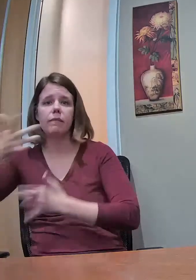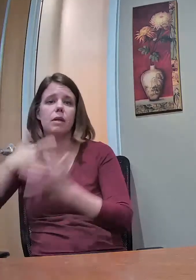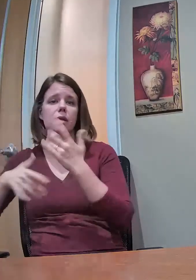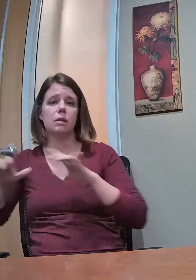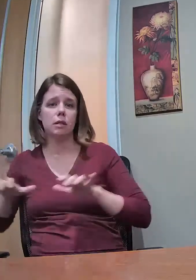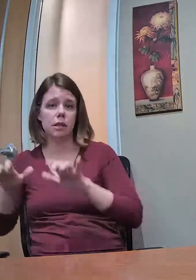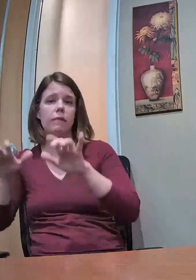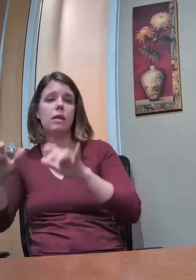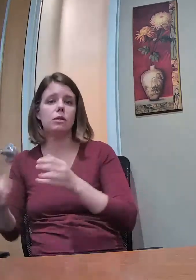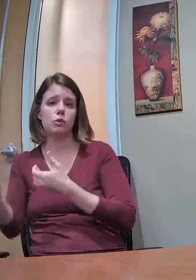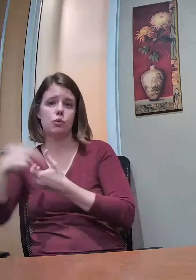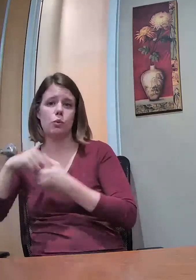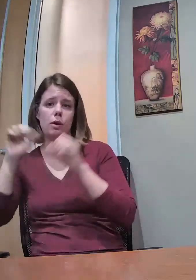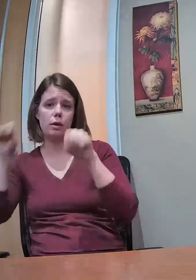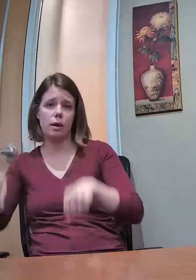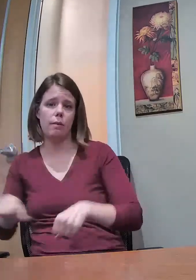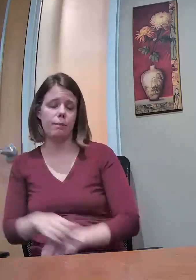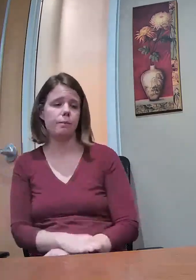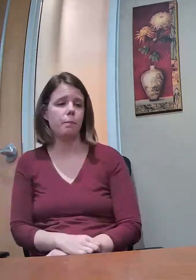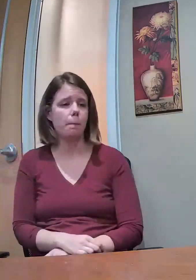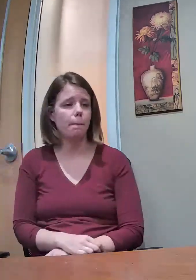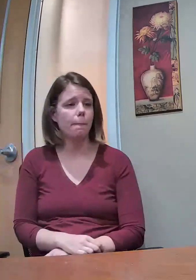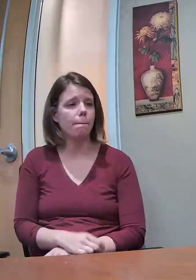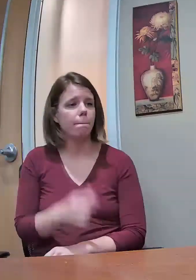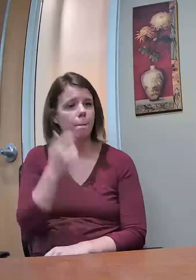The rest you can read through.